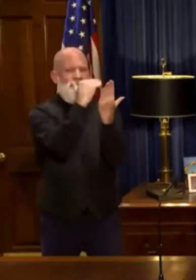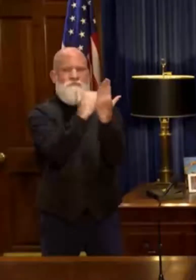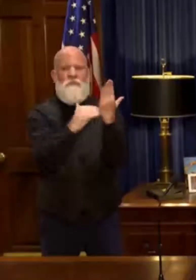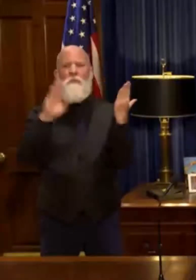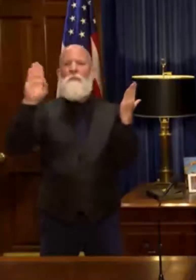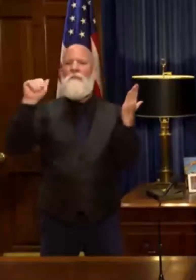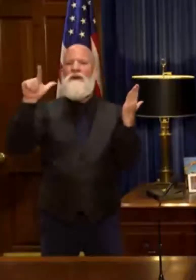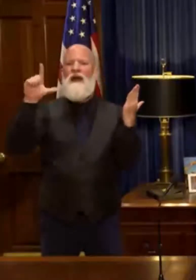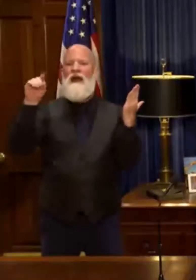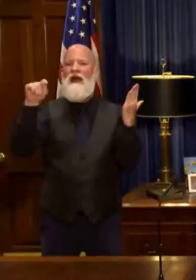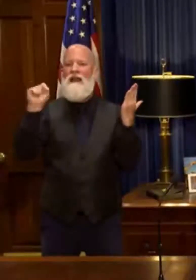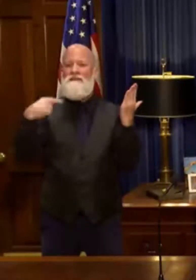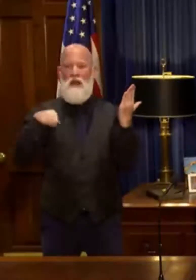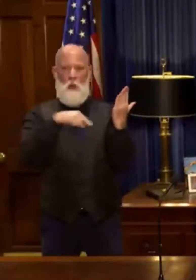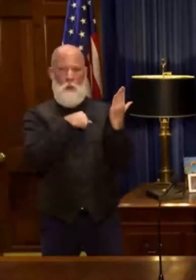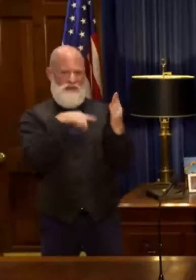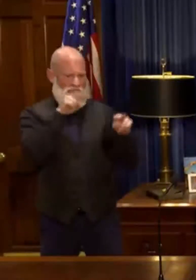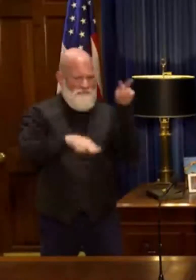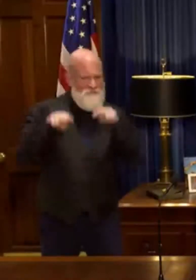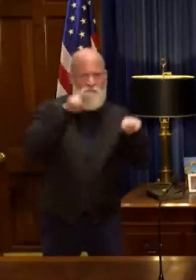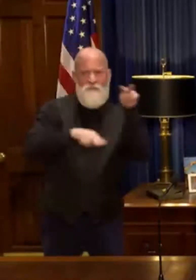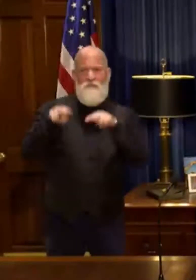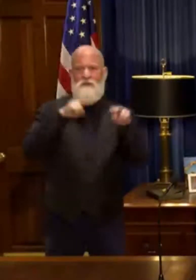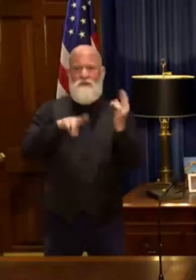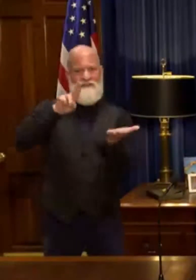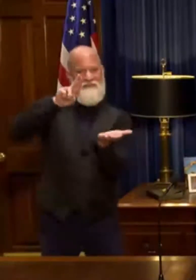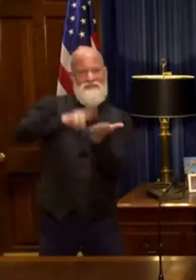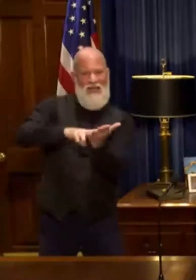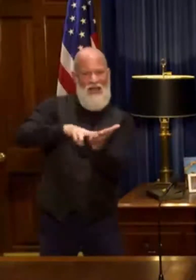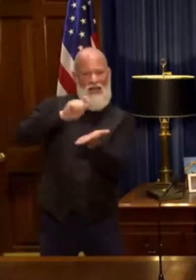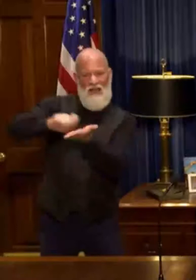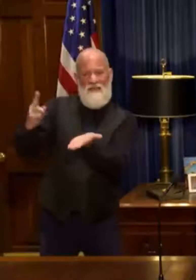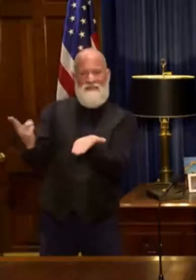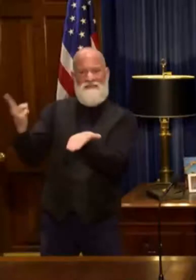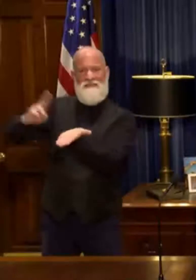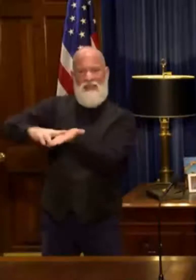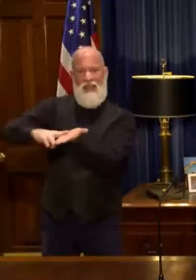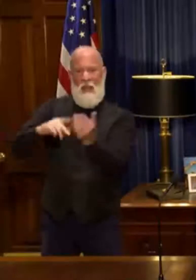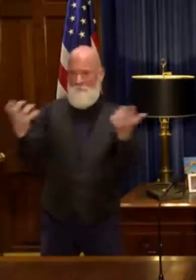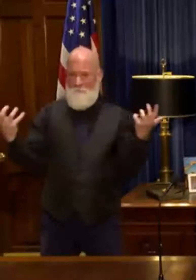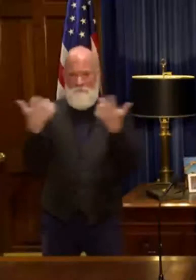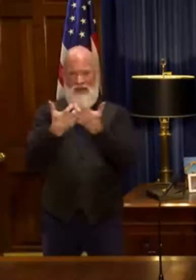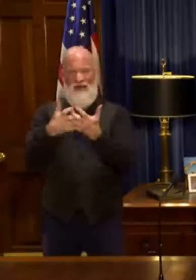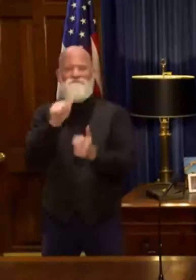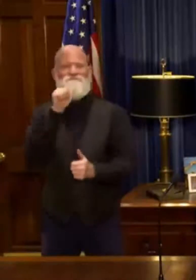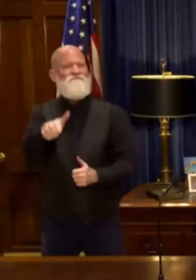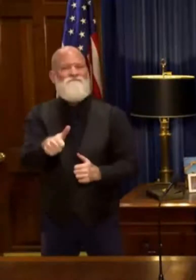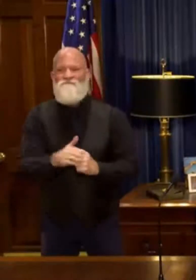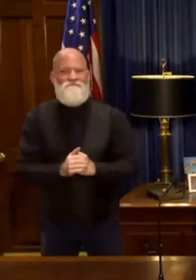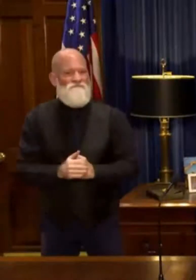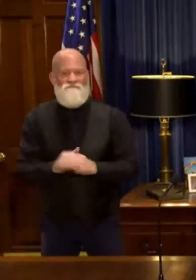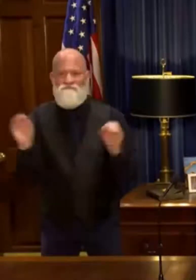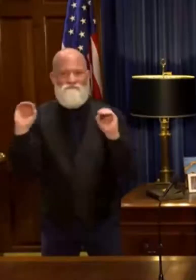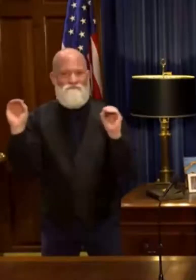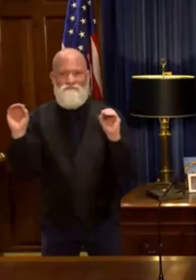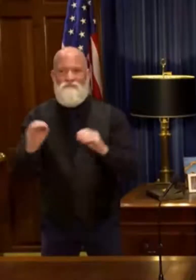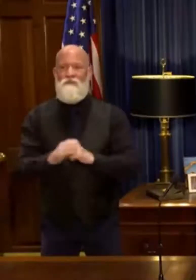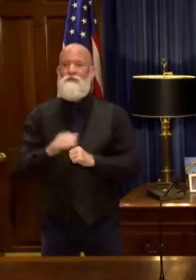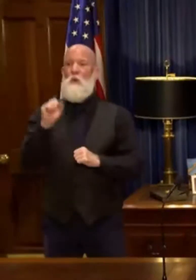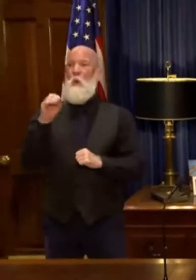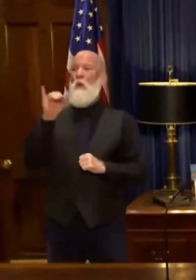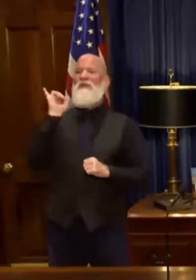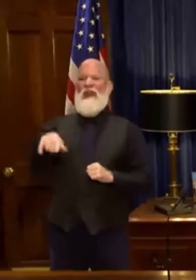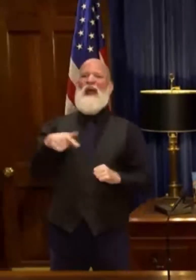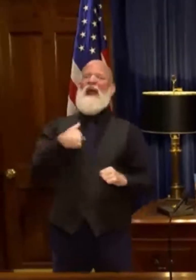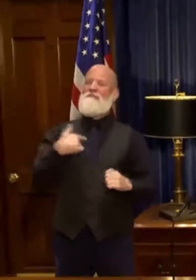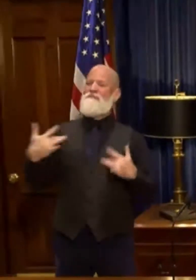the signatures on the ballot envelopes. The Georgians I've heard from are extremely concerned about this,